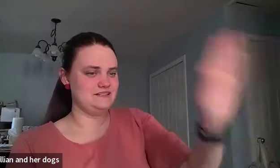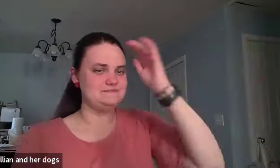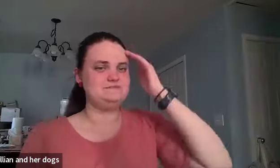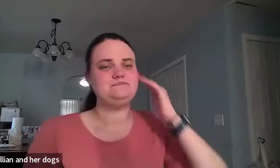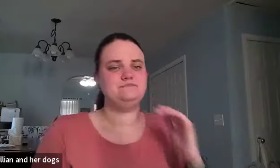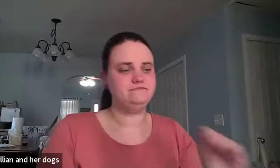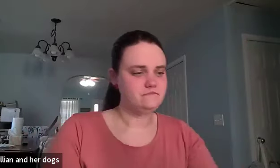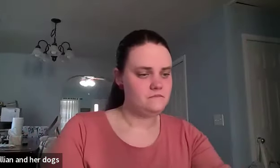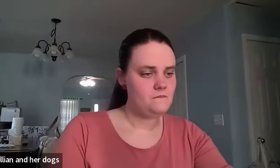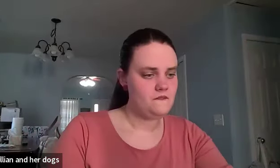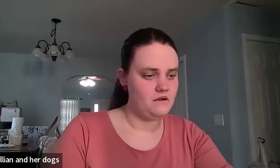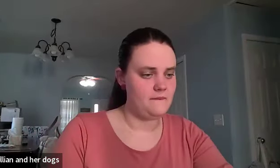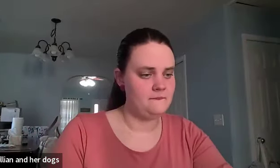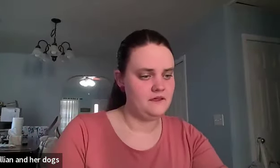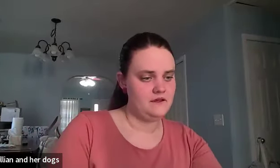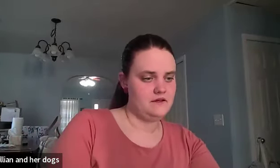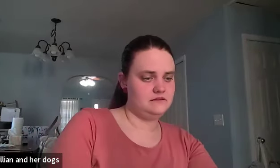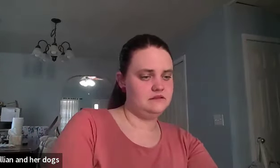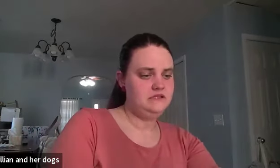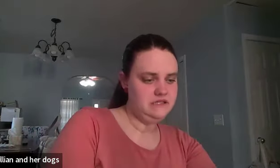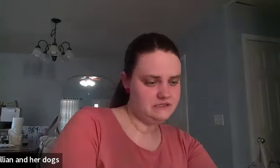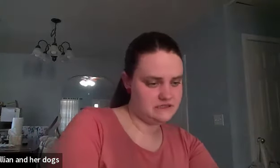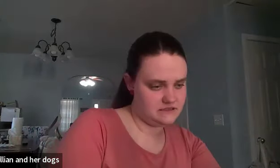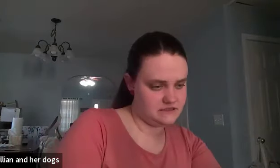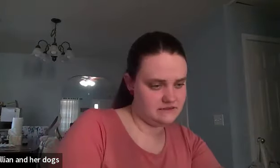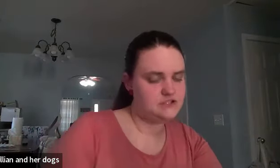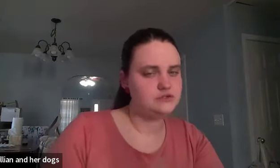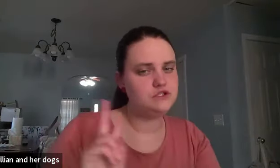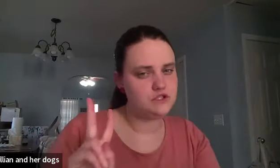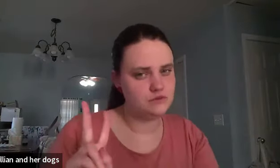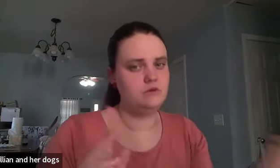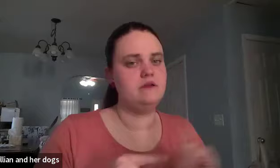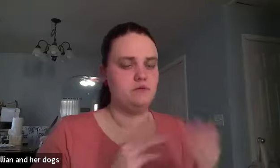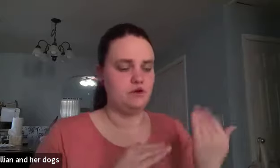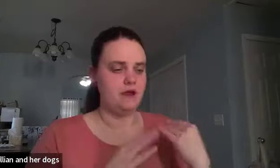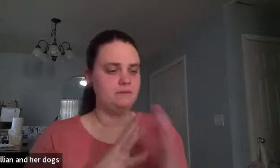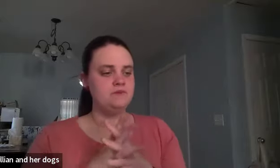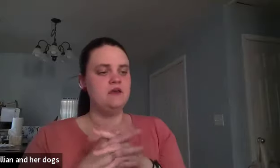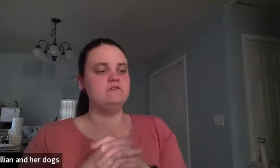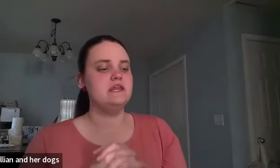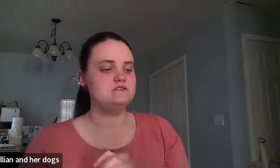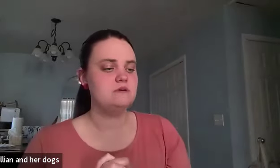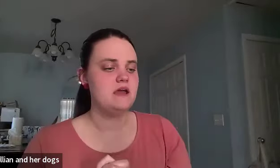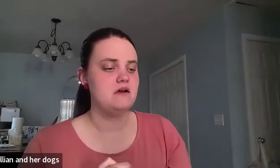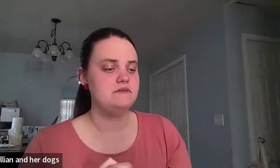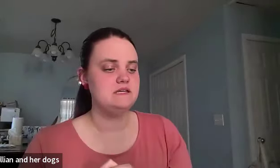Elephant. Okay. Let's see. Let's do 2 more and then we'll go back. The next one we have